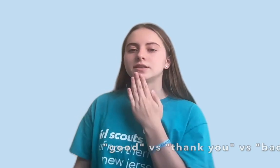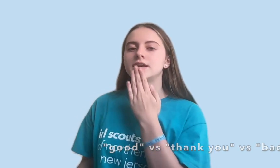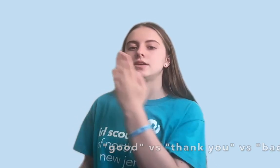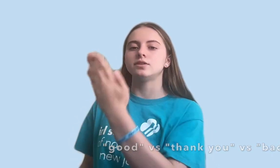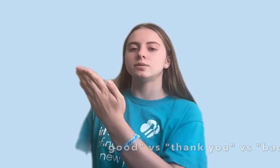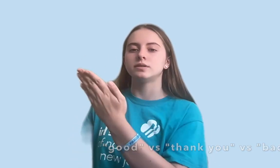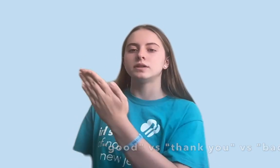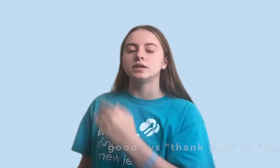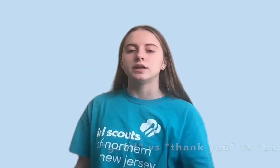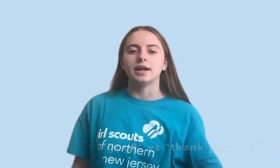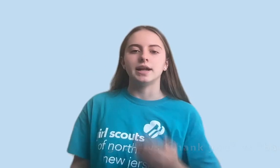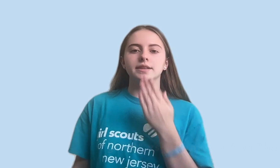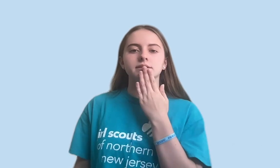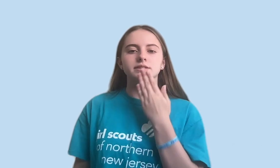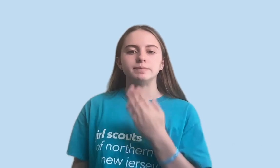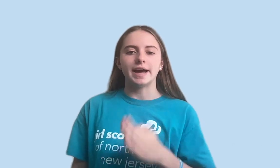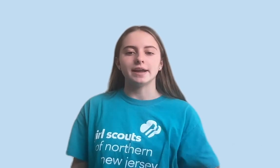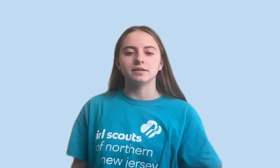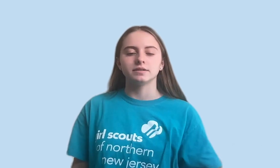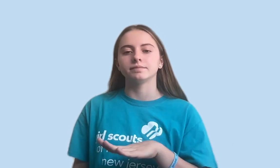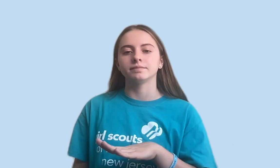thank you. And this is bad.